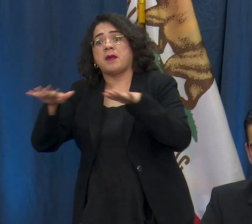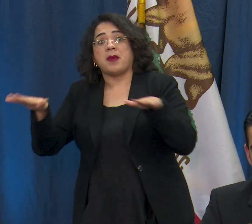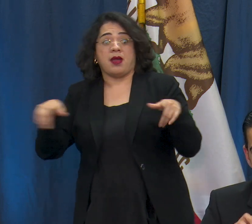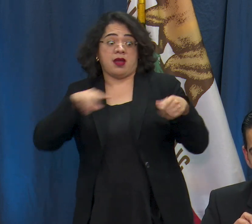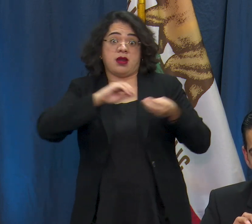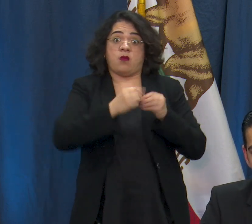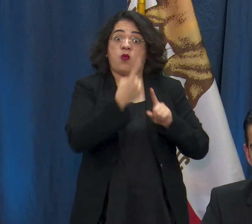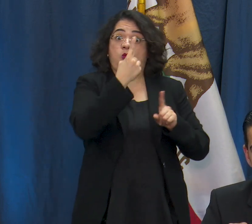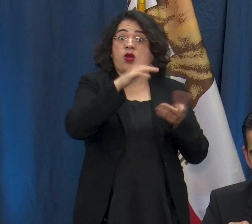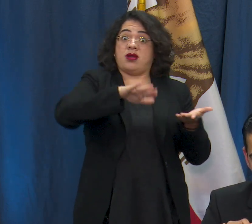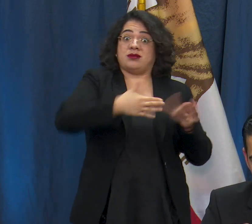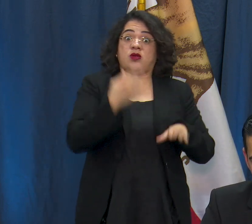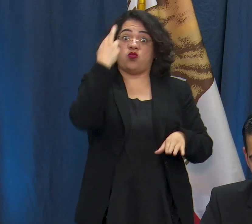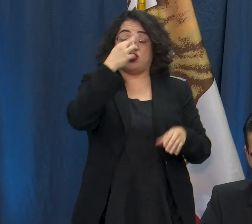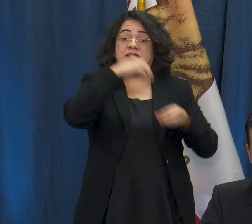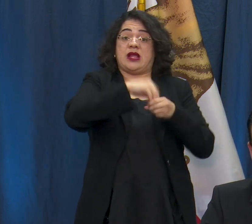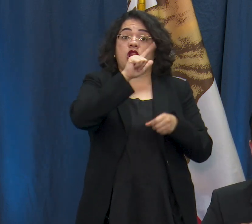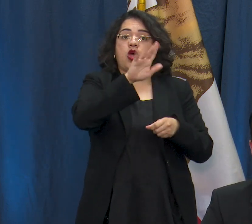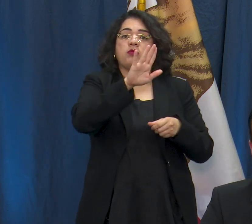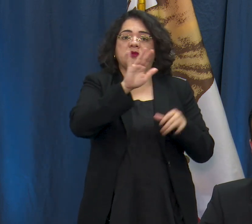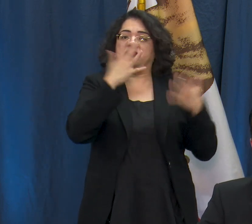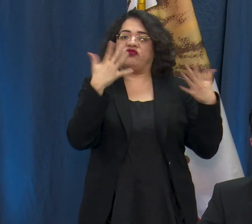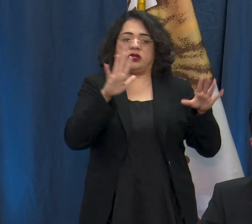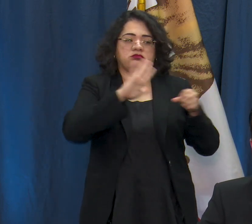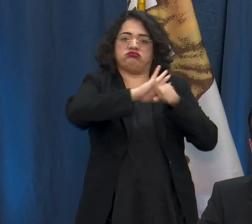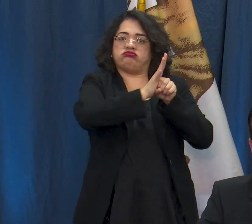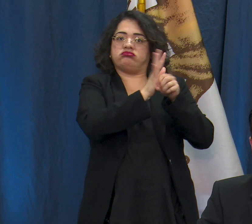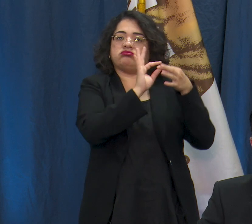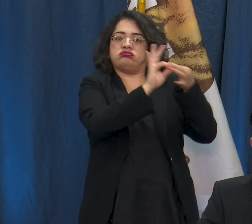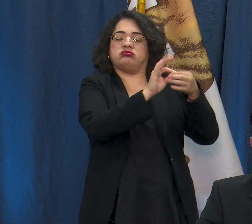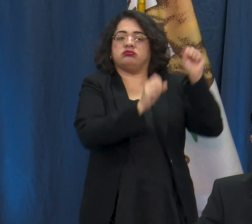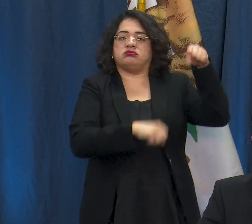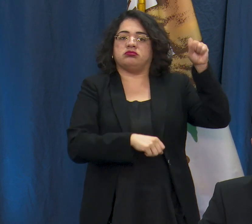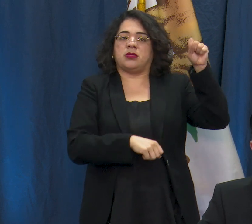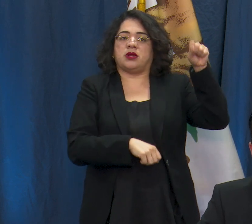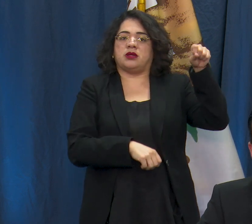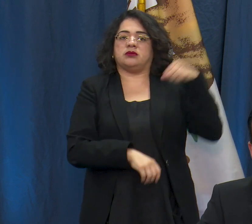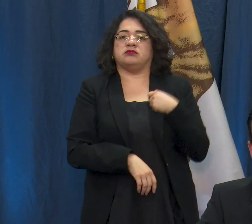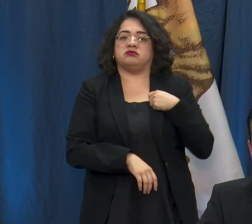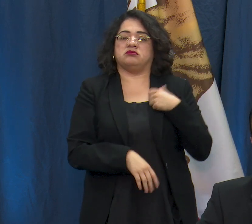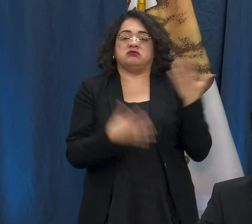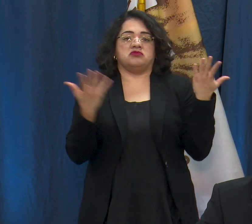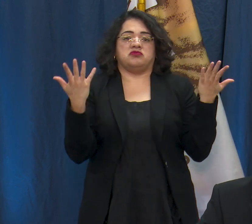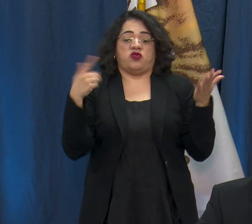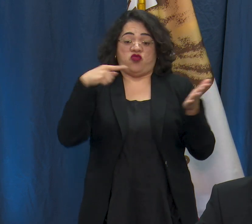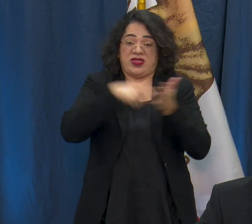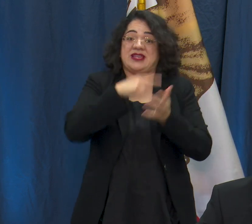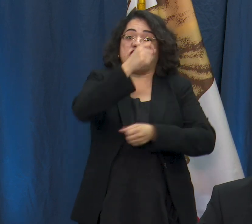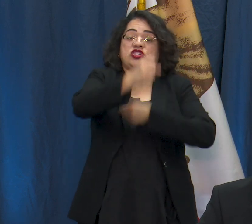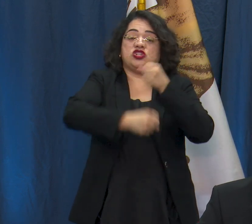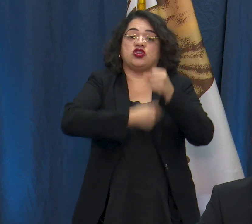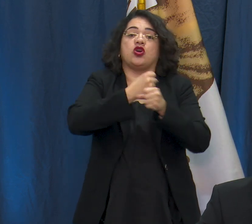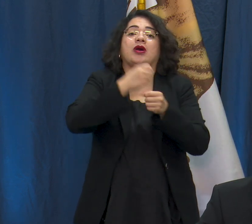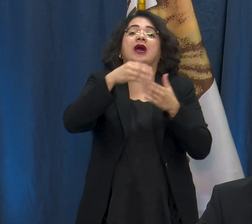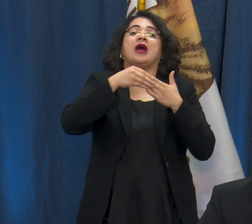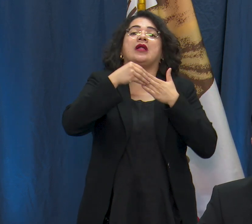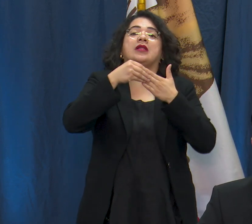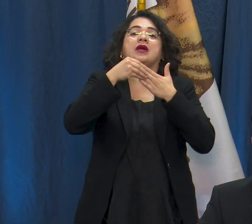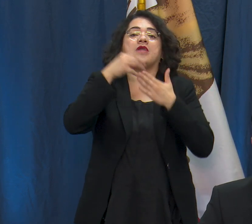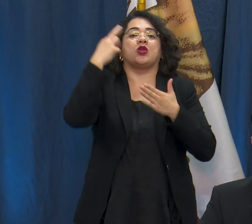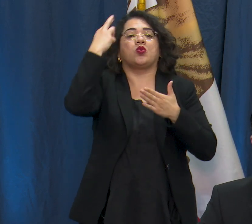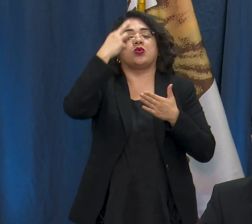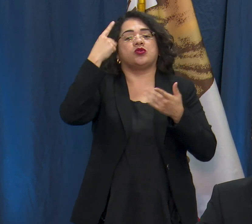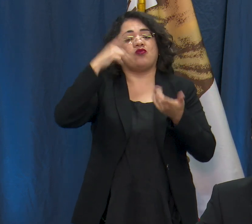so this pandemic and this virus in Long Beach will be the leading cause of death